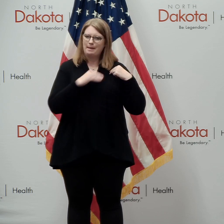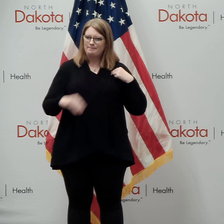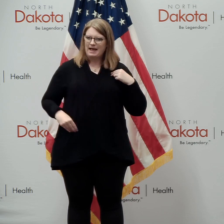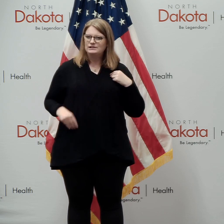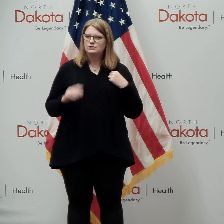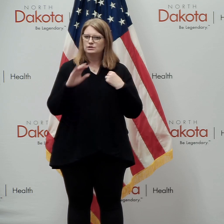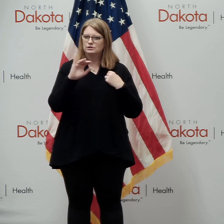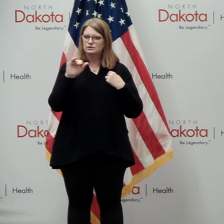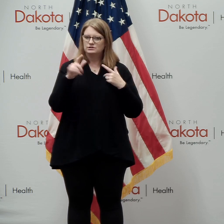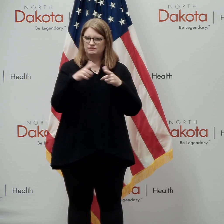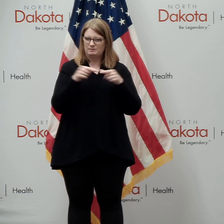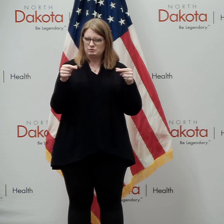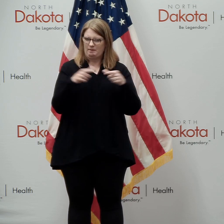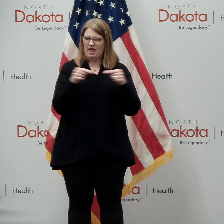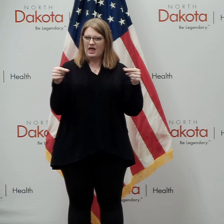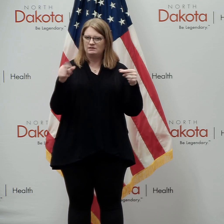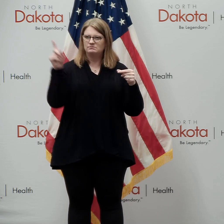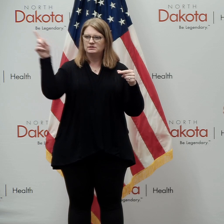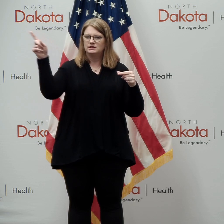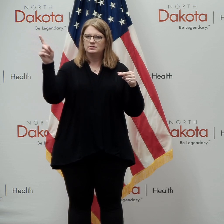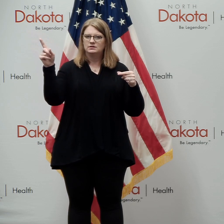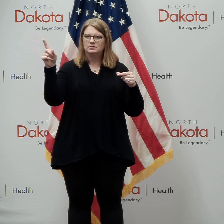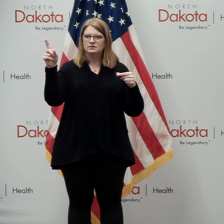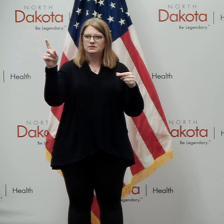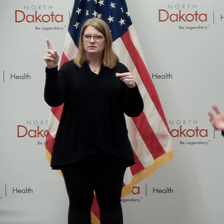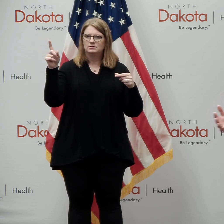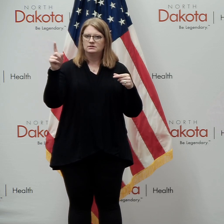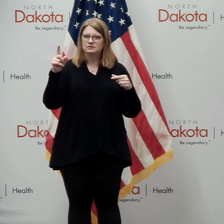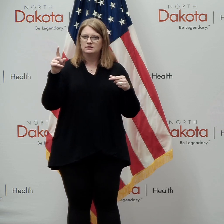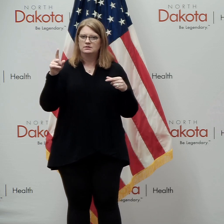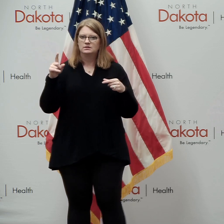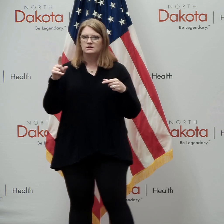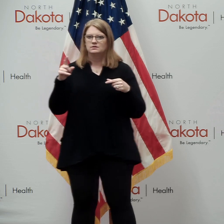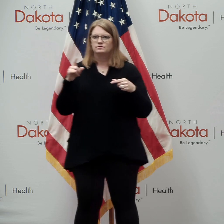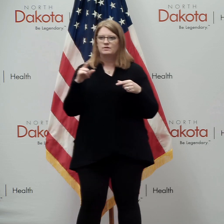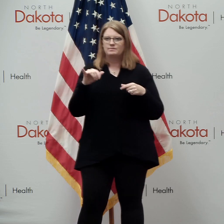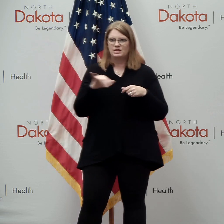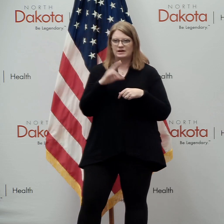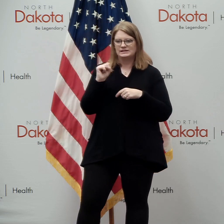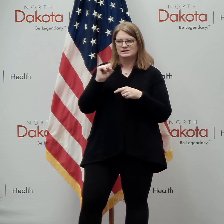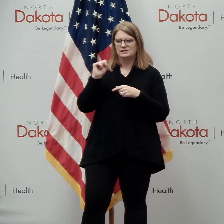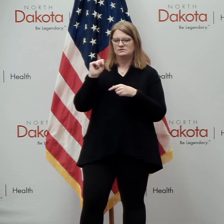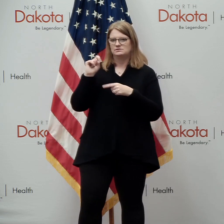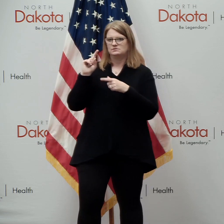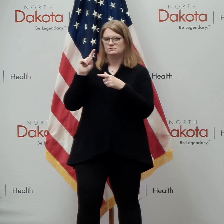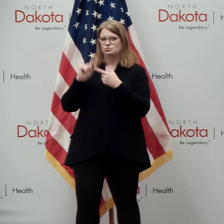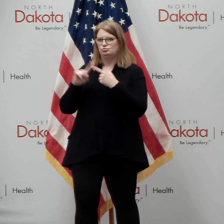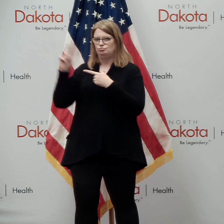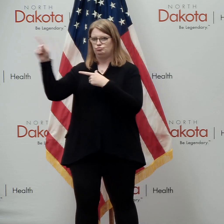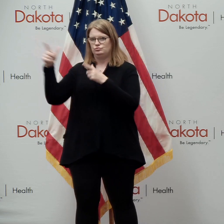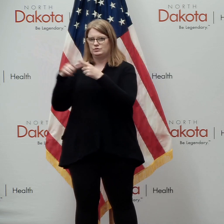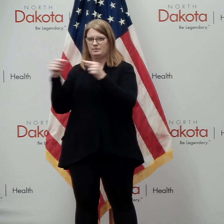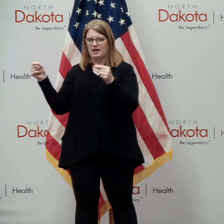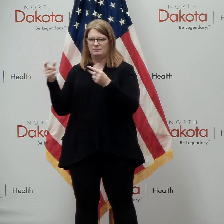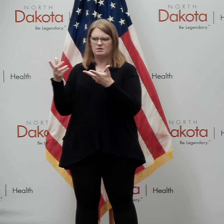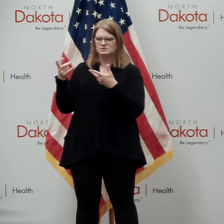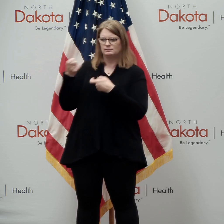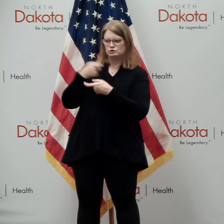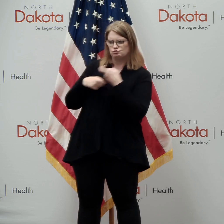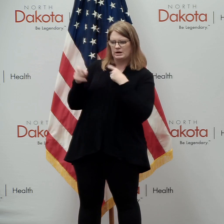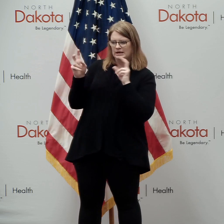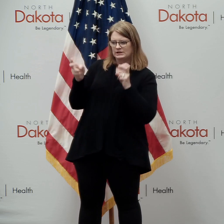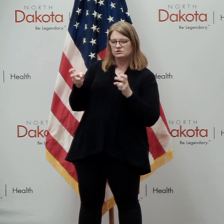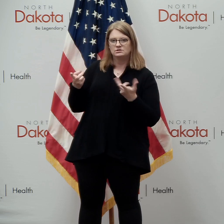Japan this morning, or ambassador to the United States from Japan about some trade issues. And, of course, they had